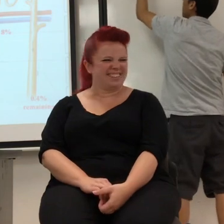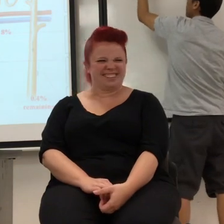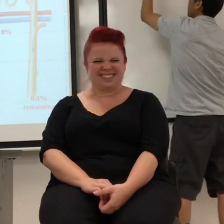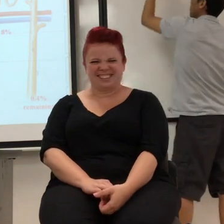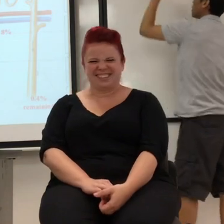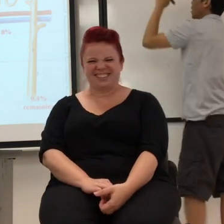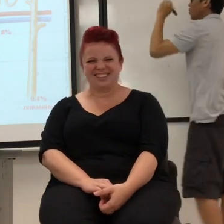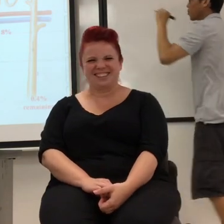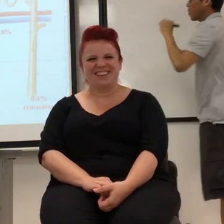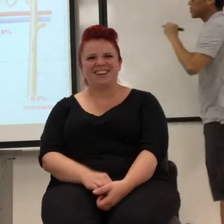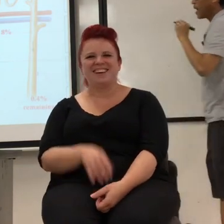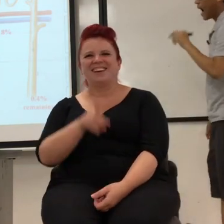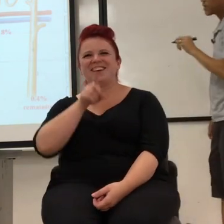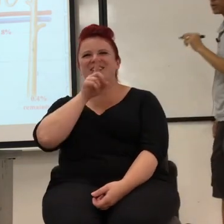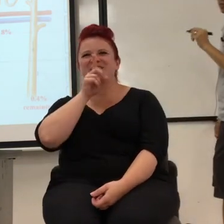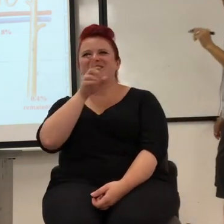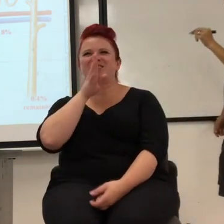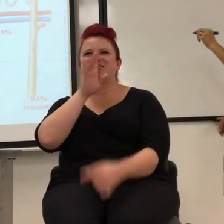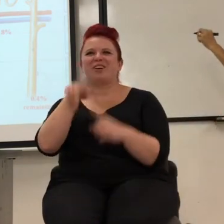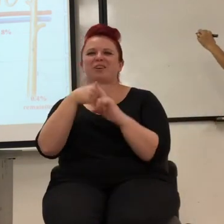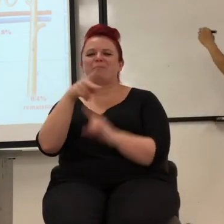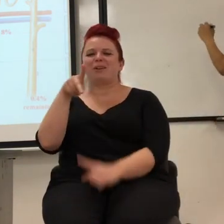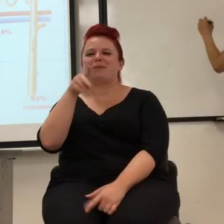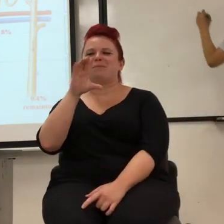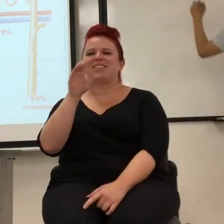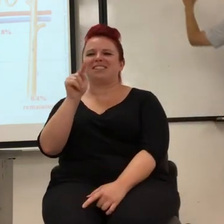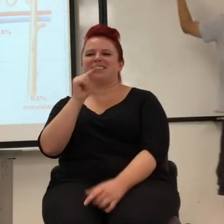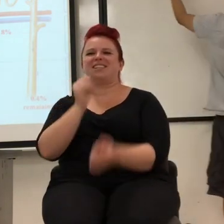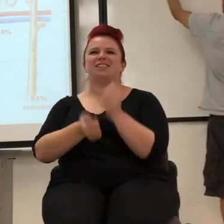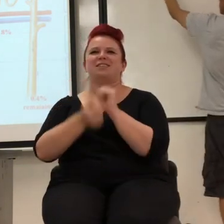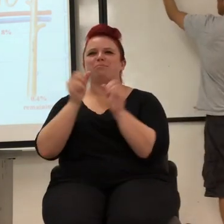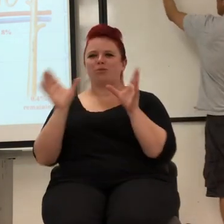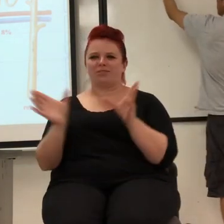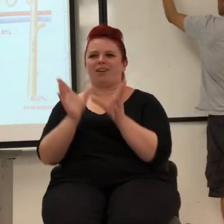PCT, your most active reabsorbers.